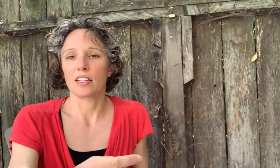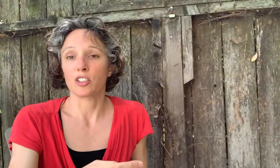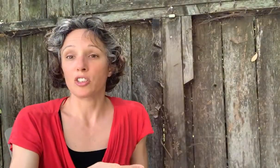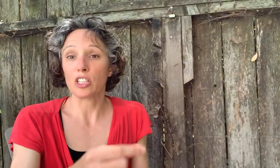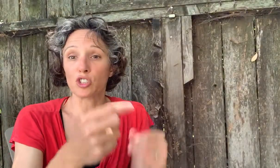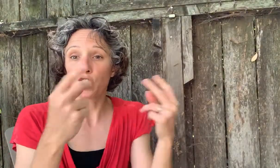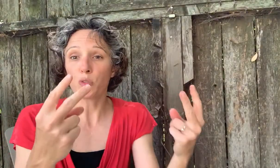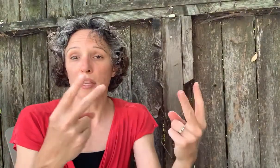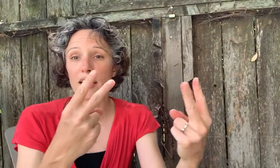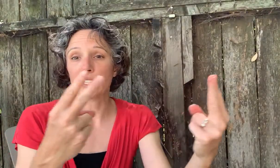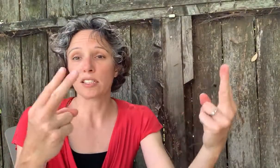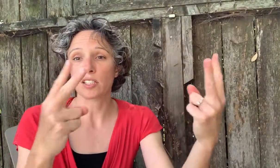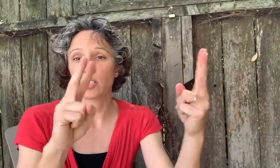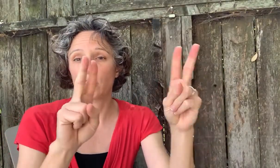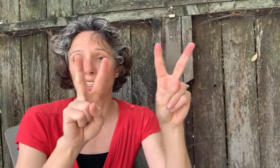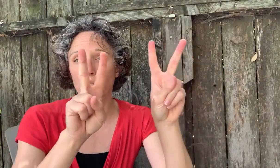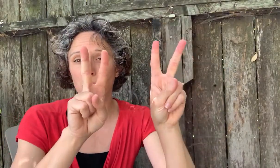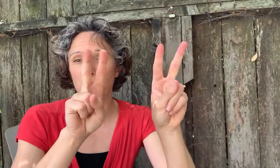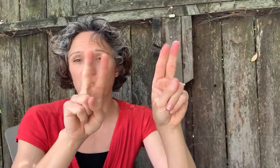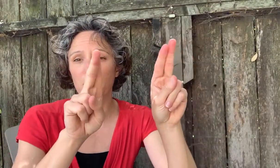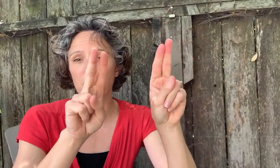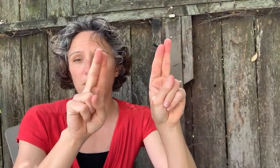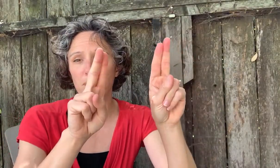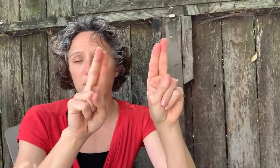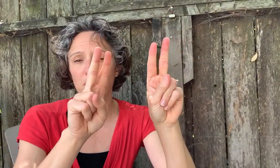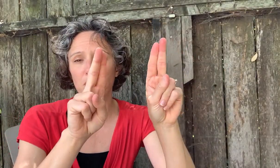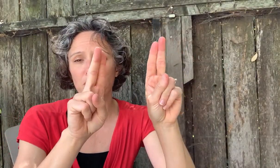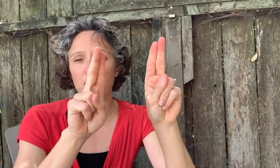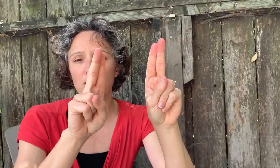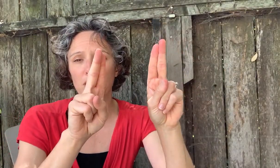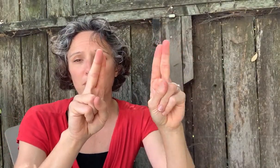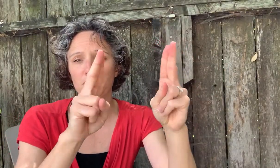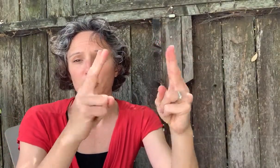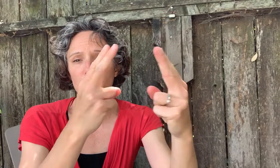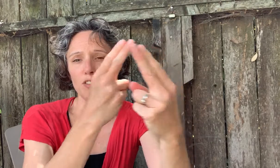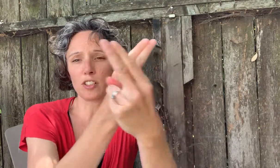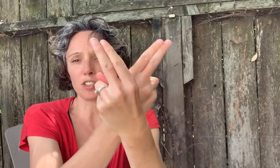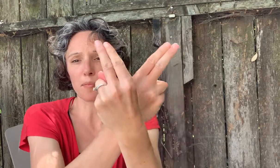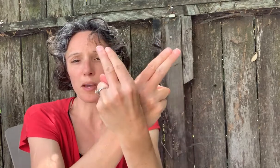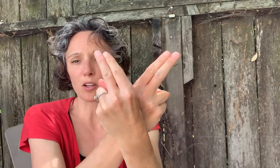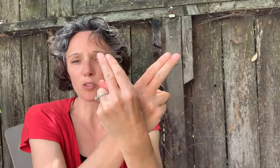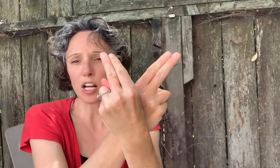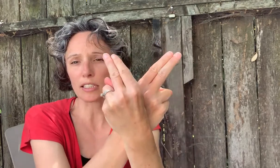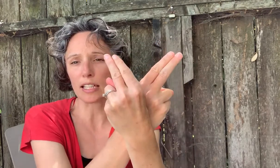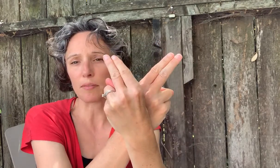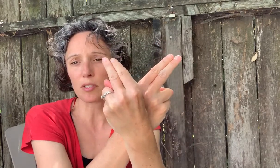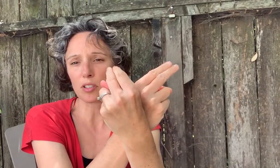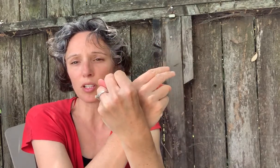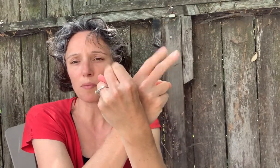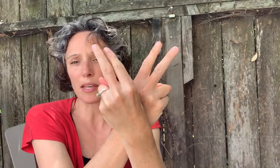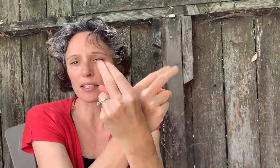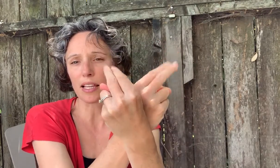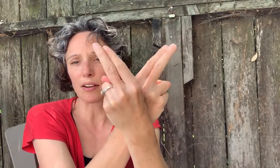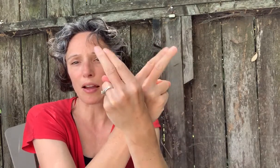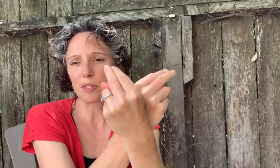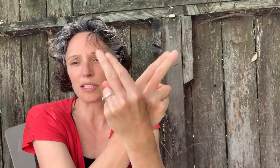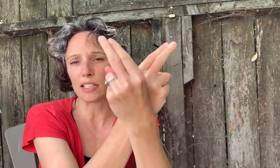You need two hands. Put your fingers up, first two fingers up, and cross them. You're gonna make the rabbit's